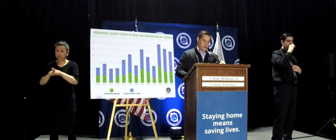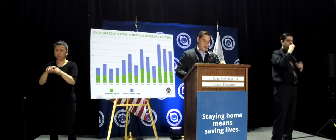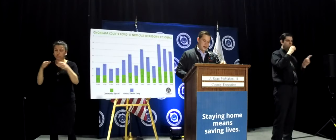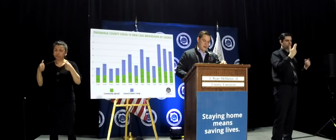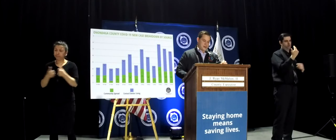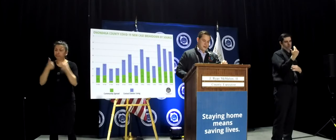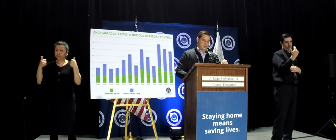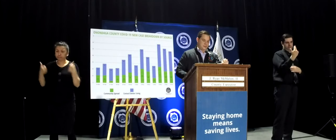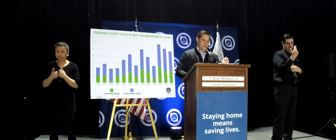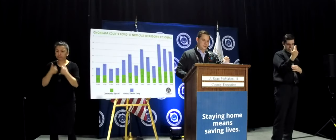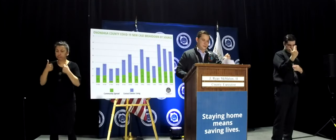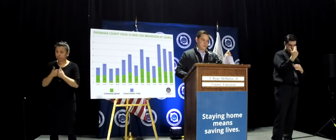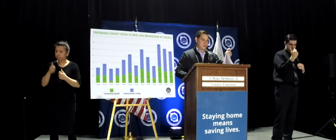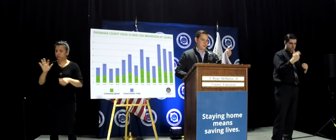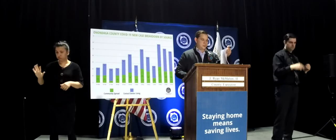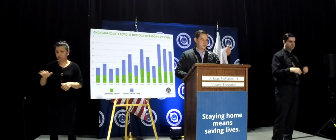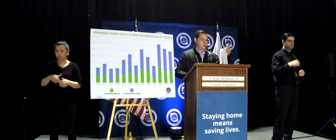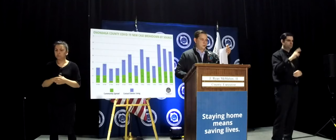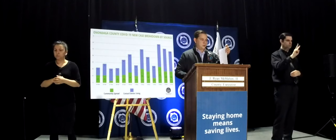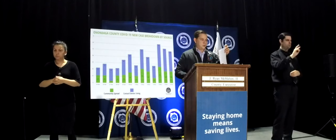When we look at